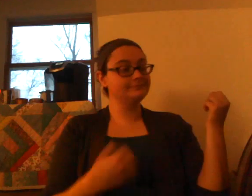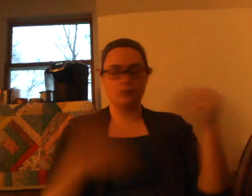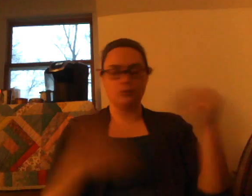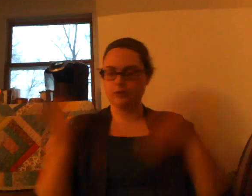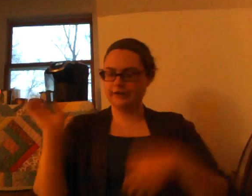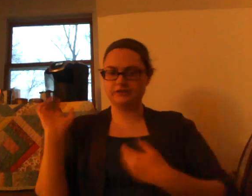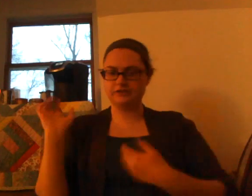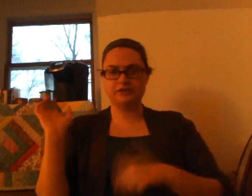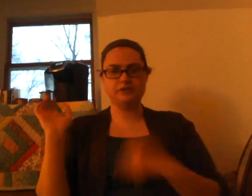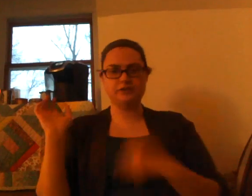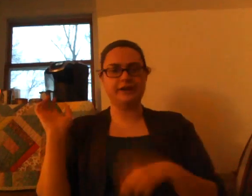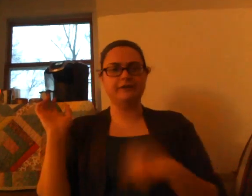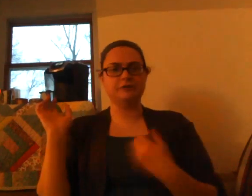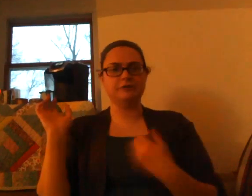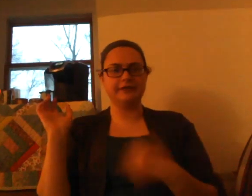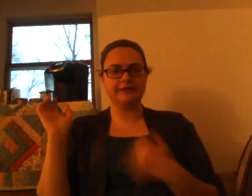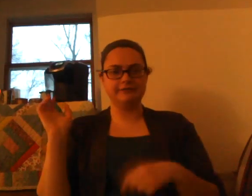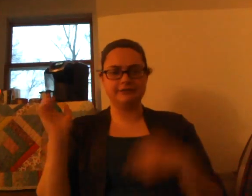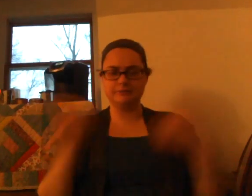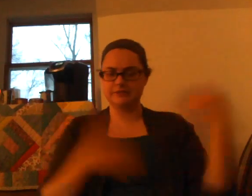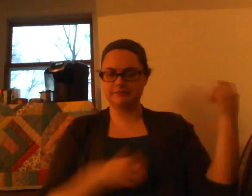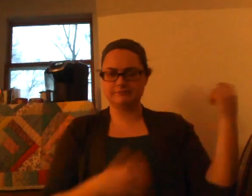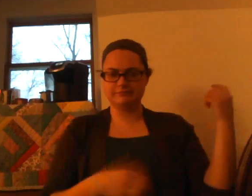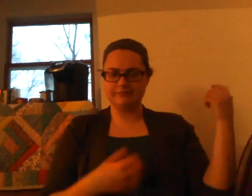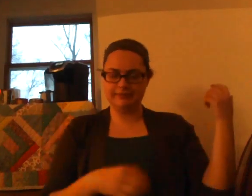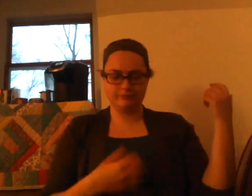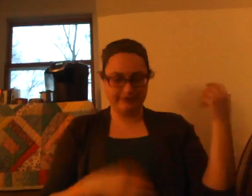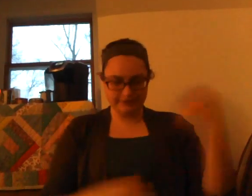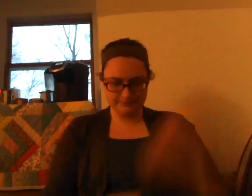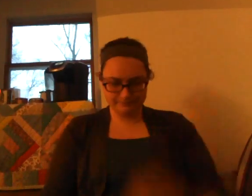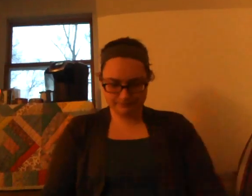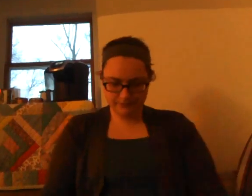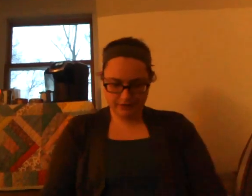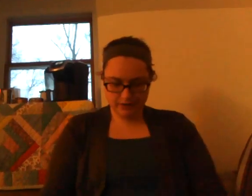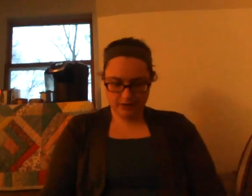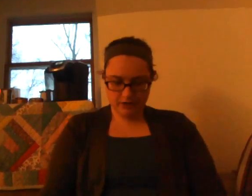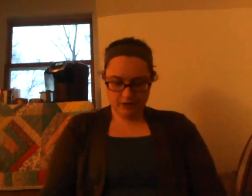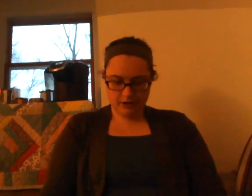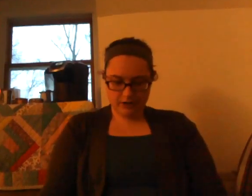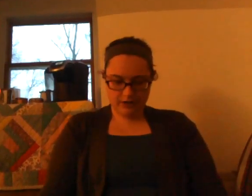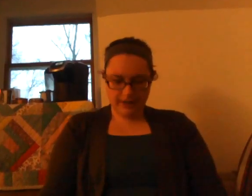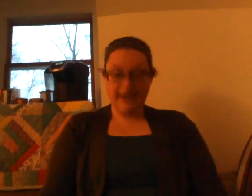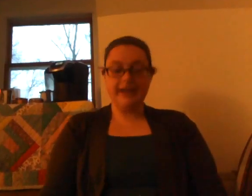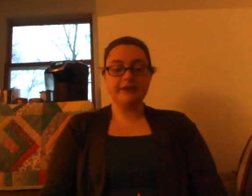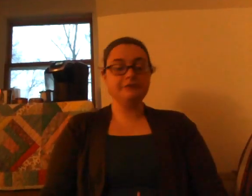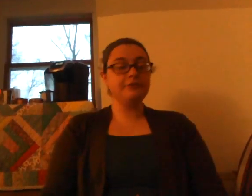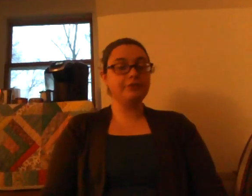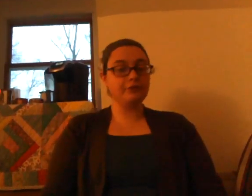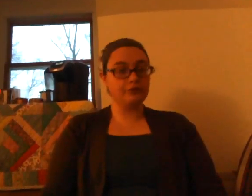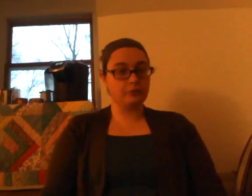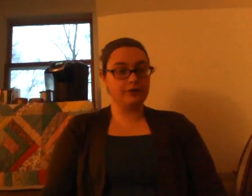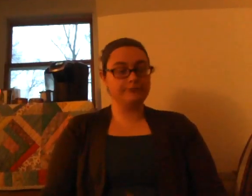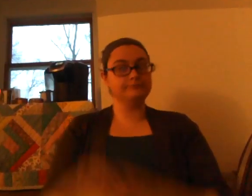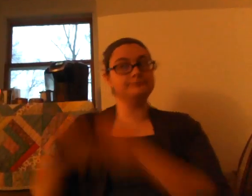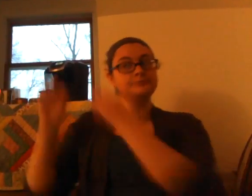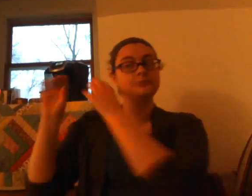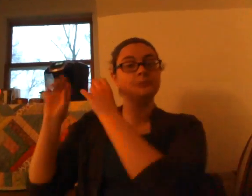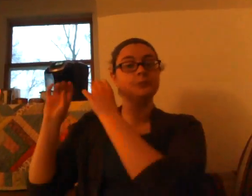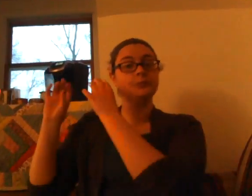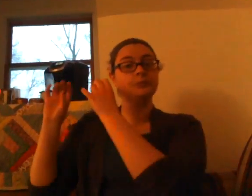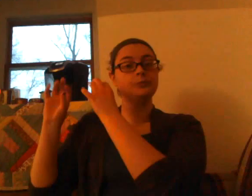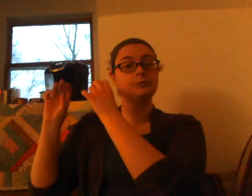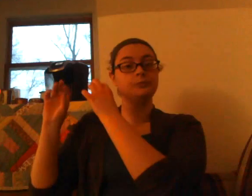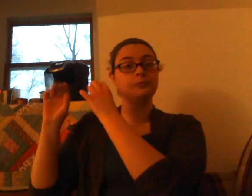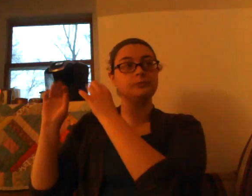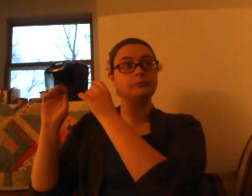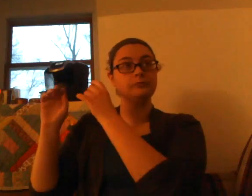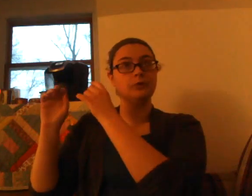Or I guess this way. We're doing it lefty, but never mind. And the third one.